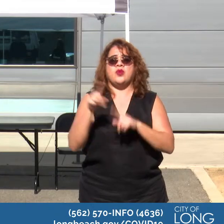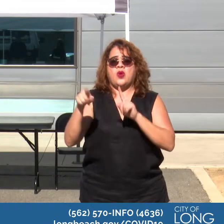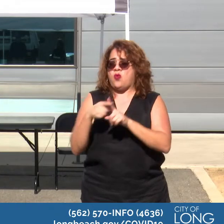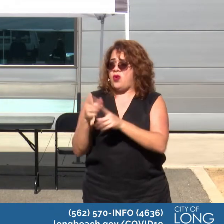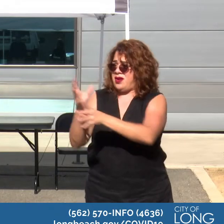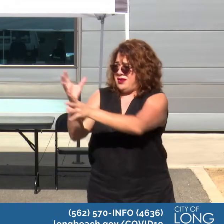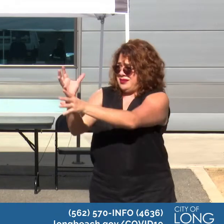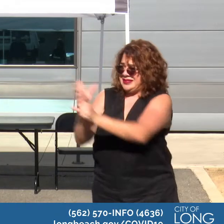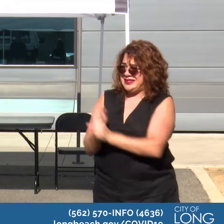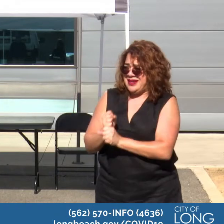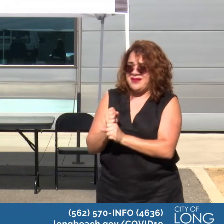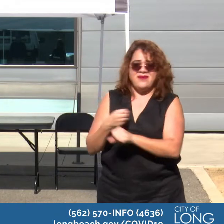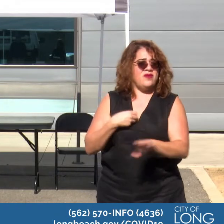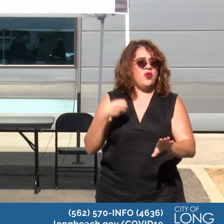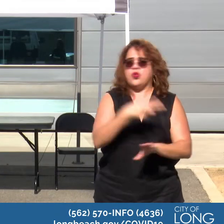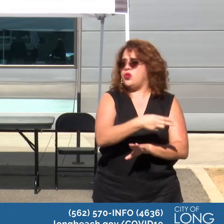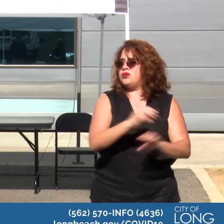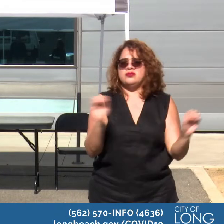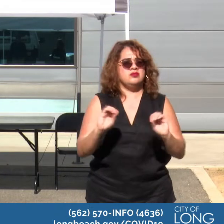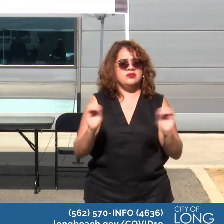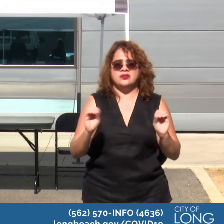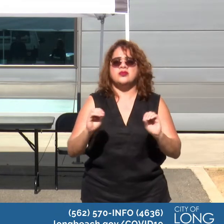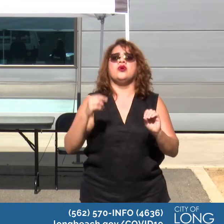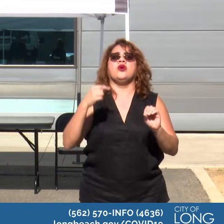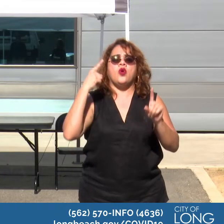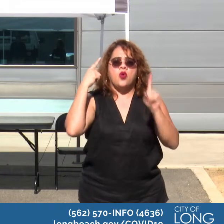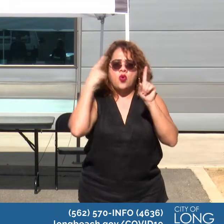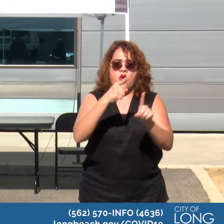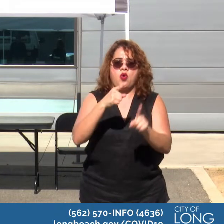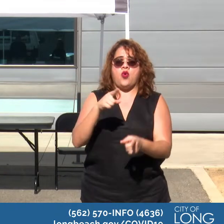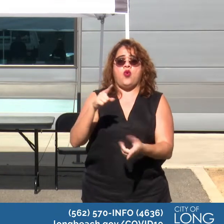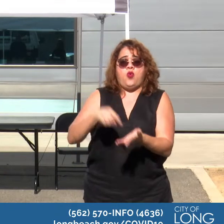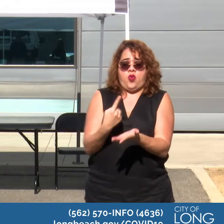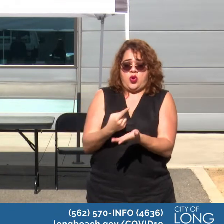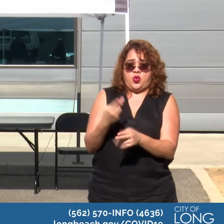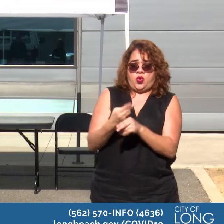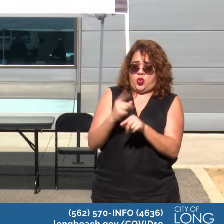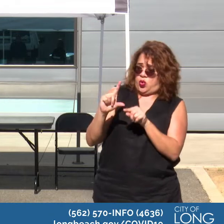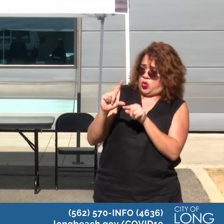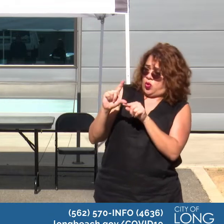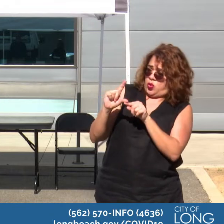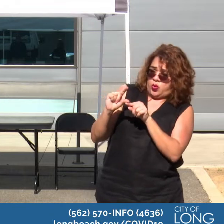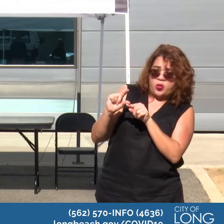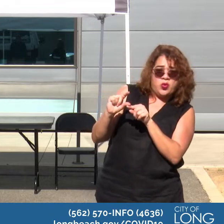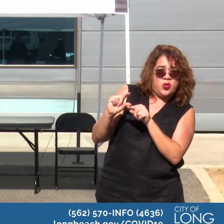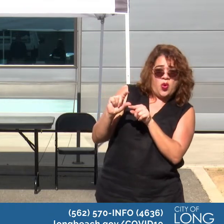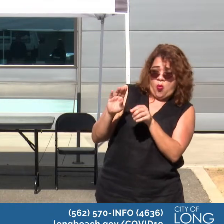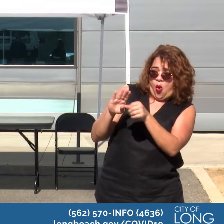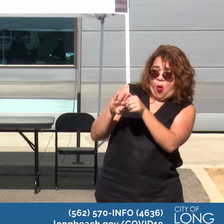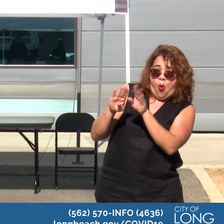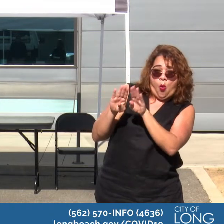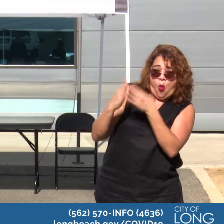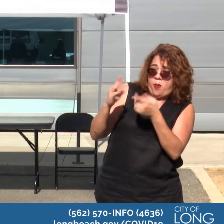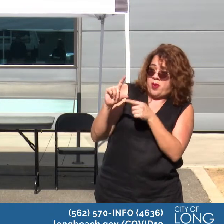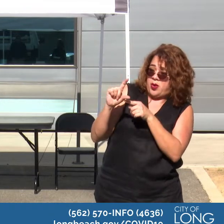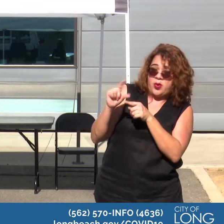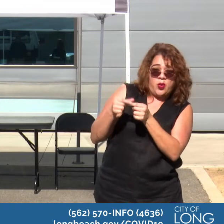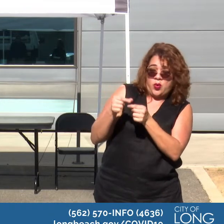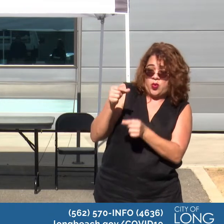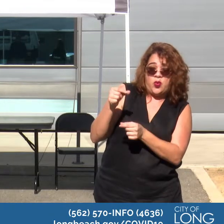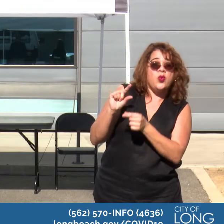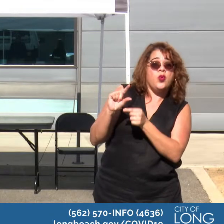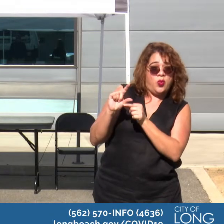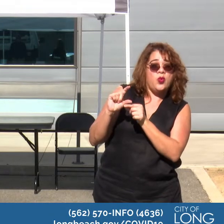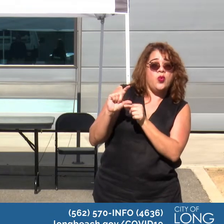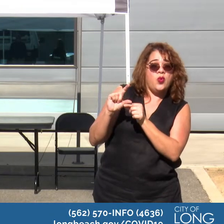We are doing everything we can to make sure that once we open a vial of vaccine, that we make sure that it is fully